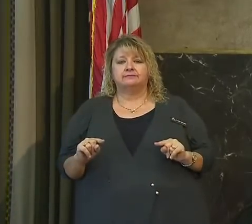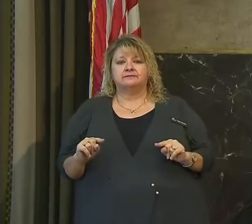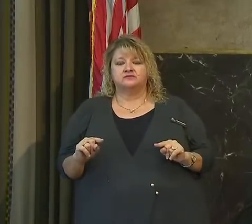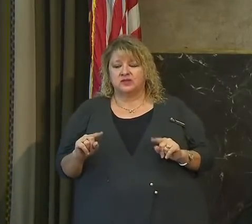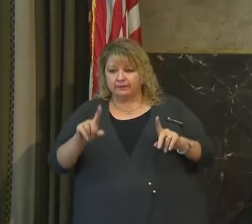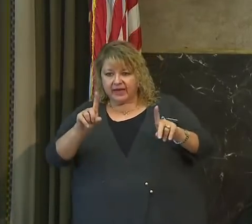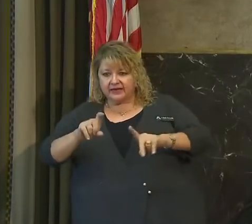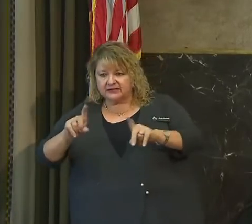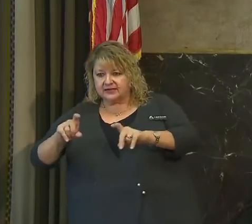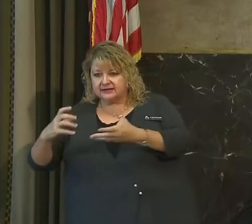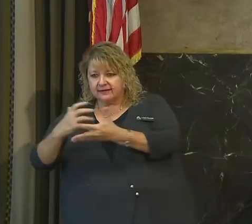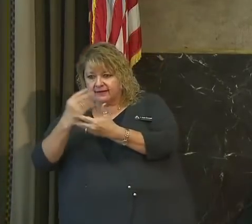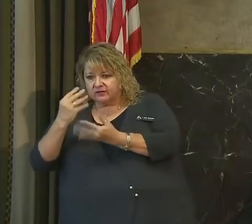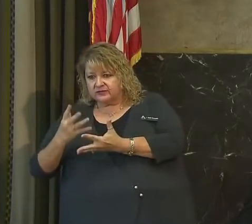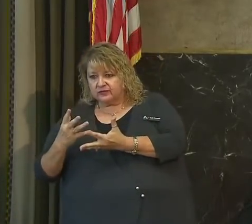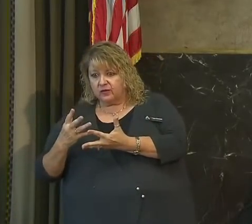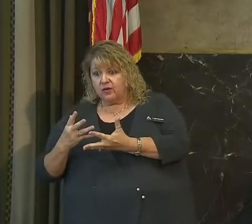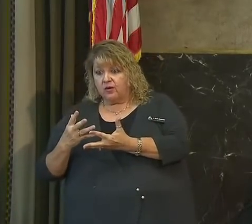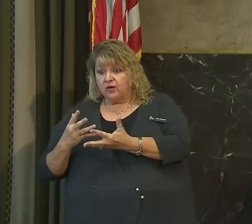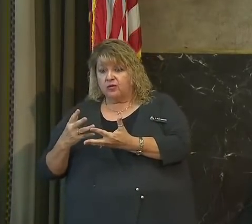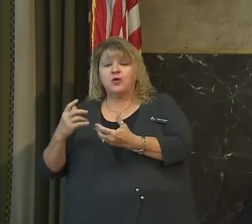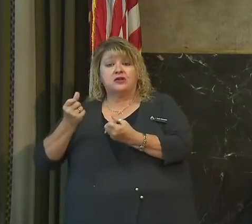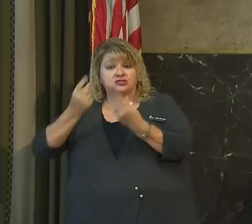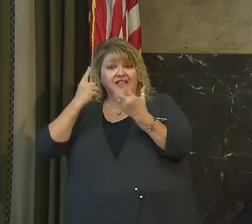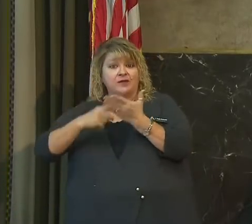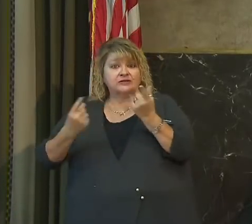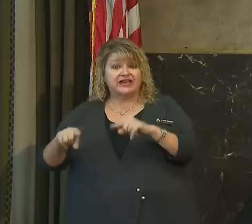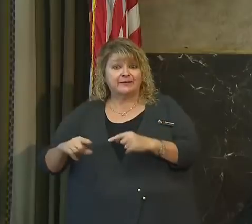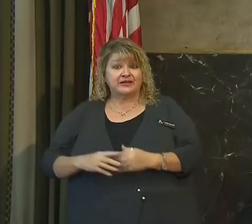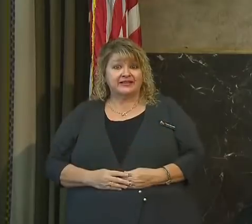but what's happening isn't good.